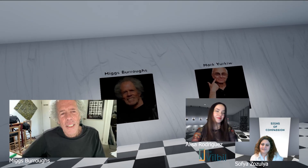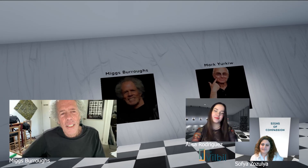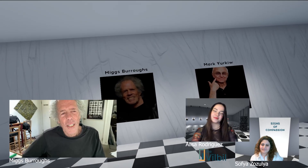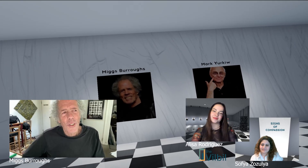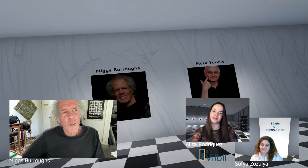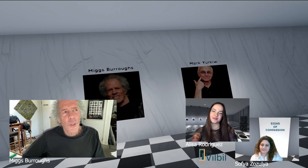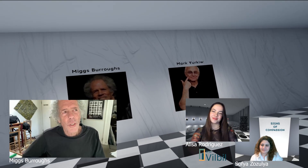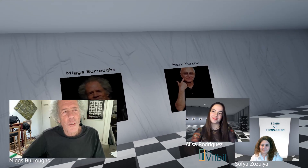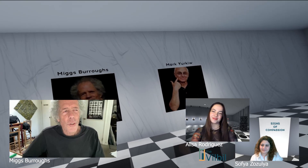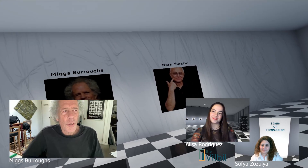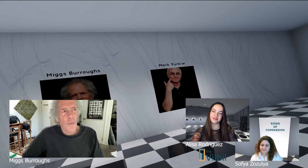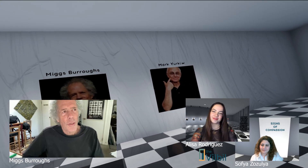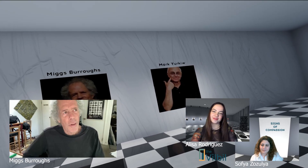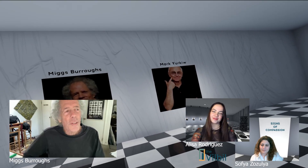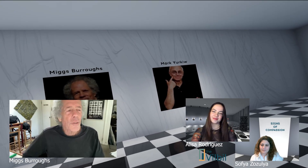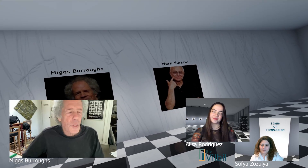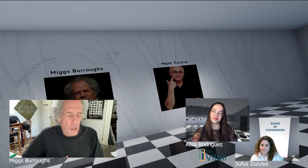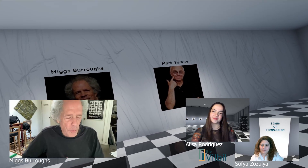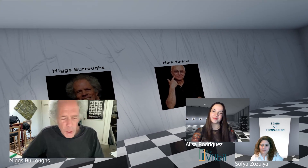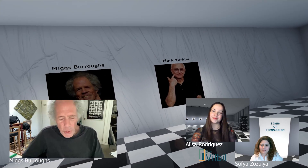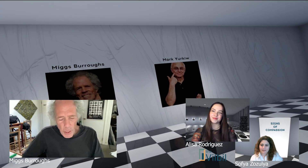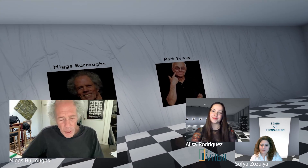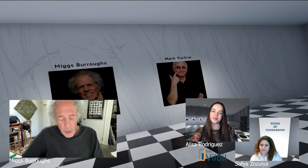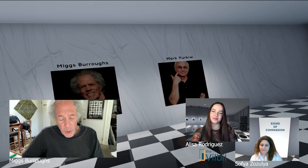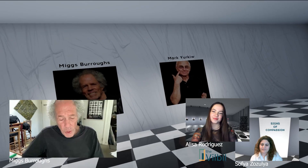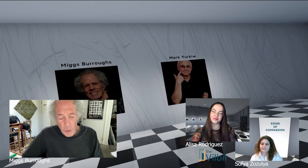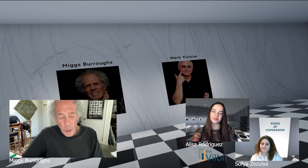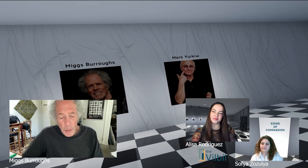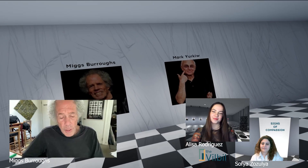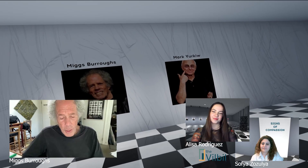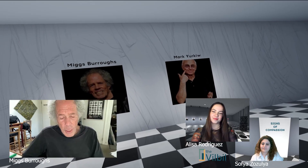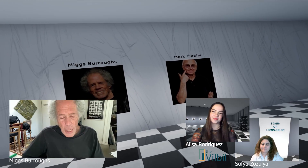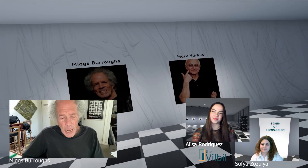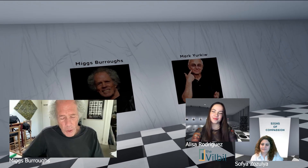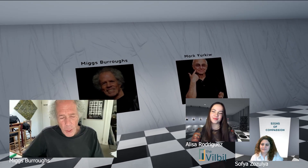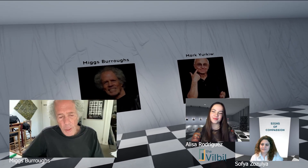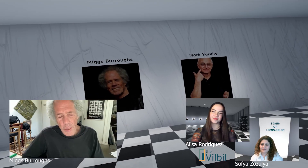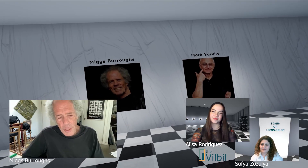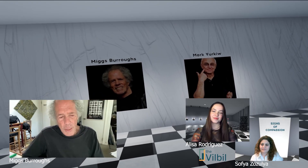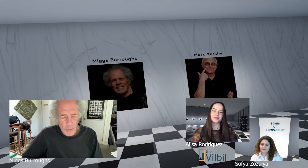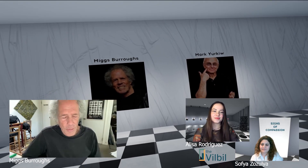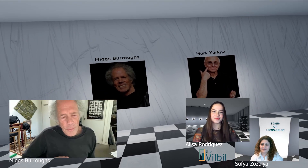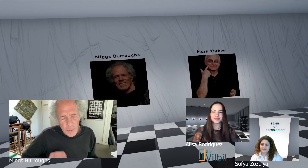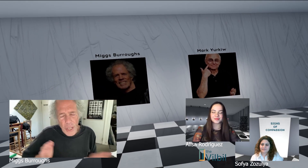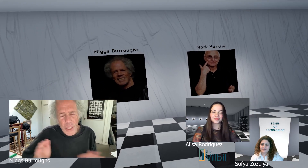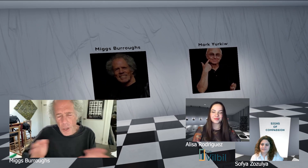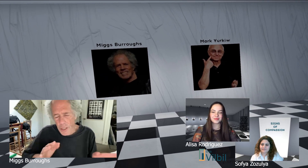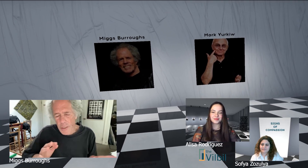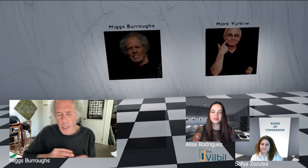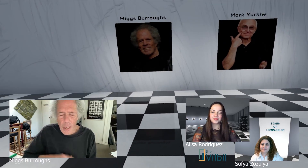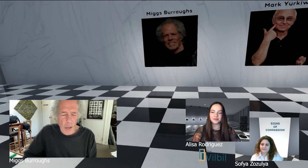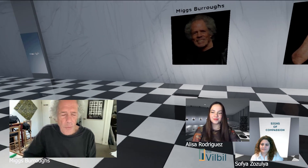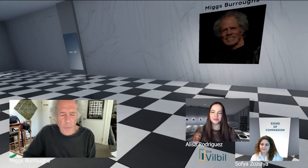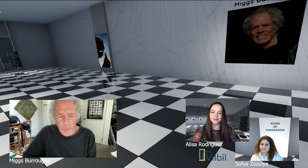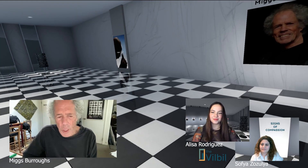Yeah, that's interesting. My father was a commercial artist, so there was art in the house. He collected friends' art.